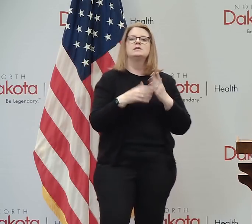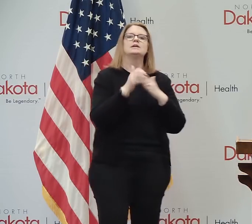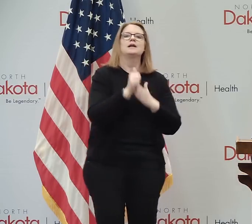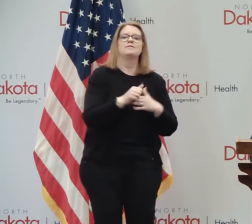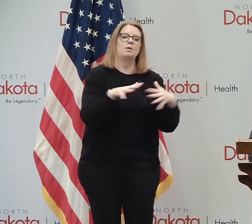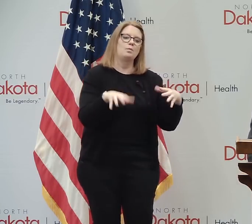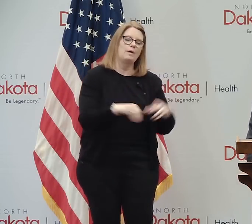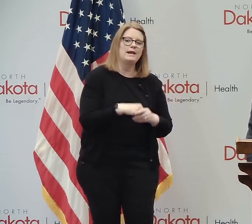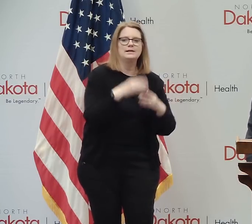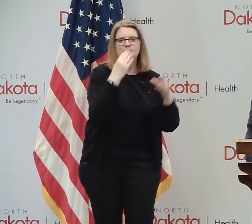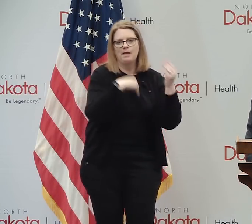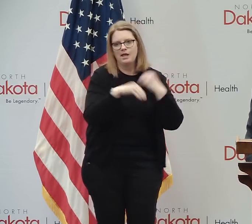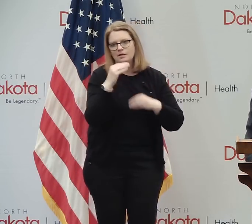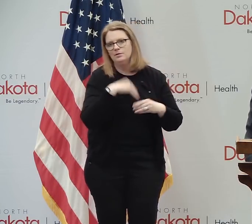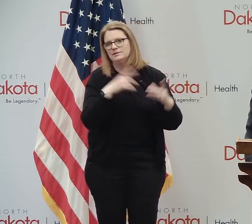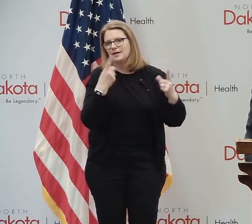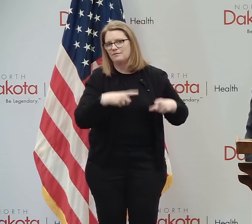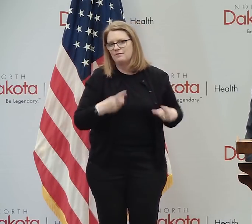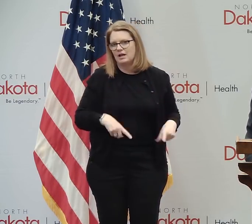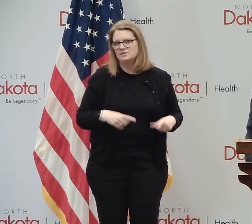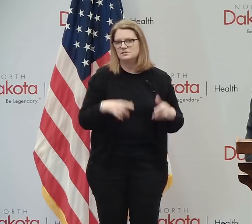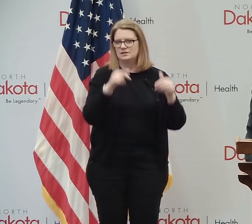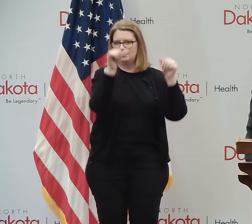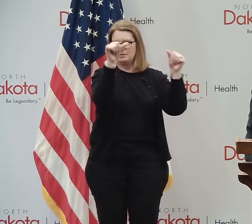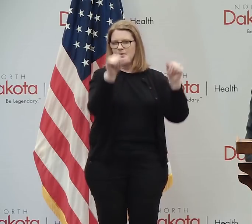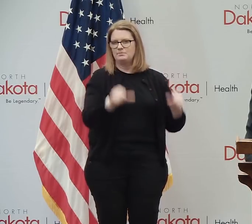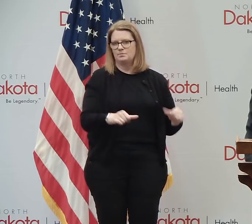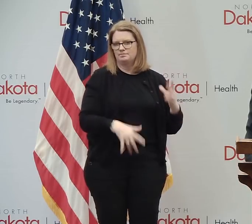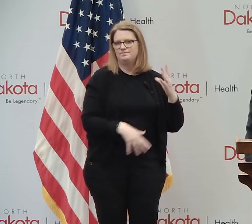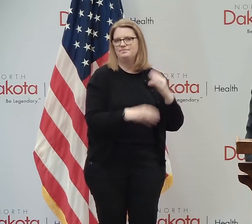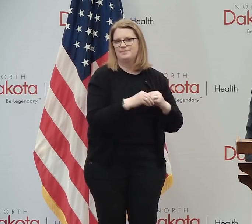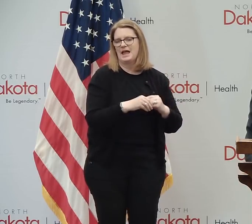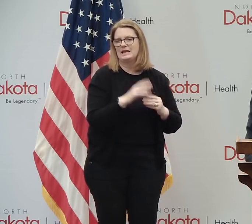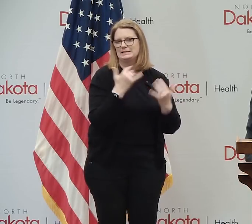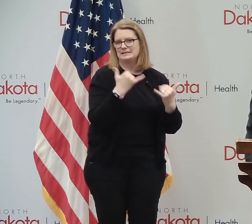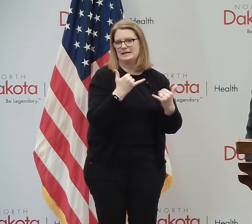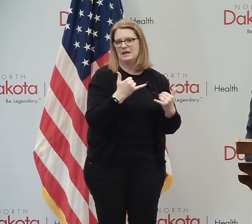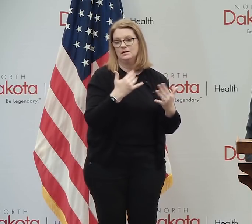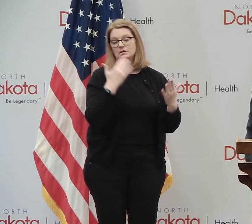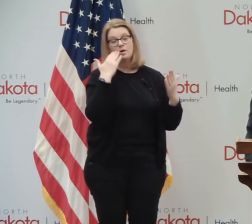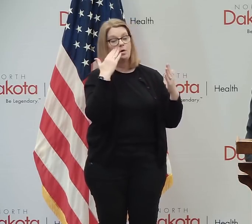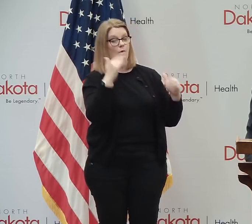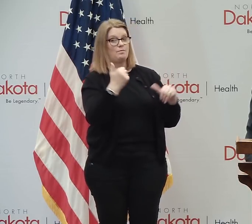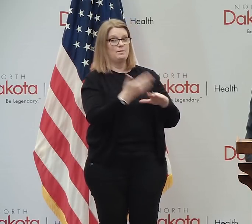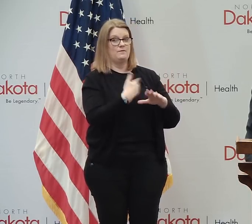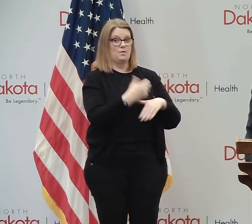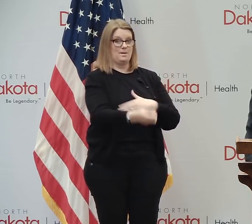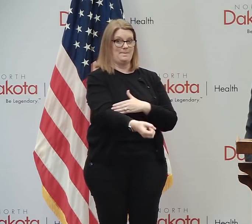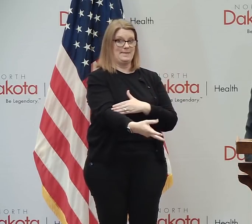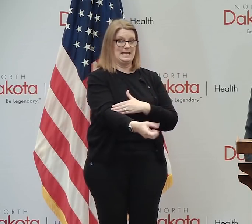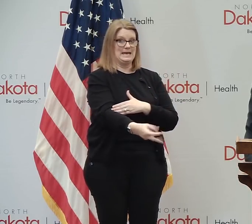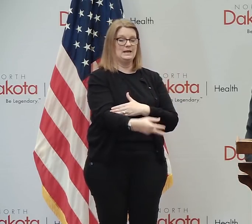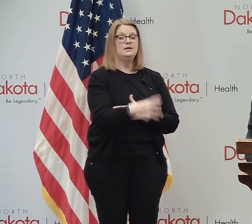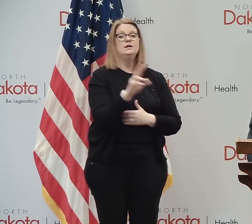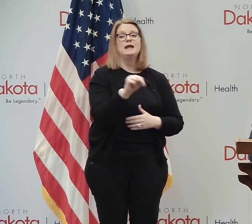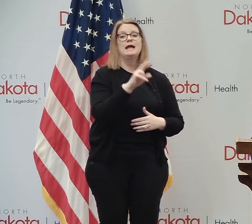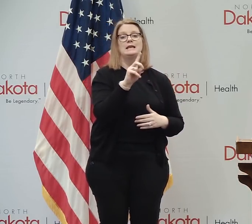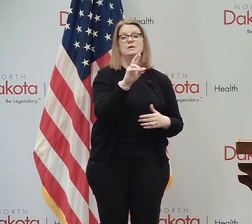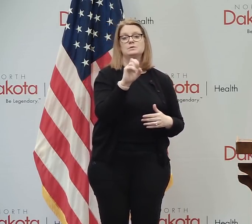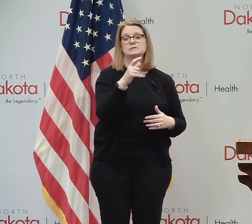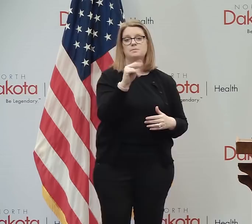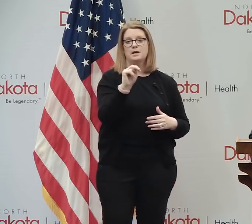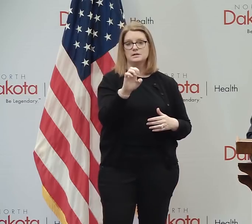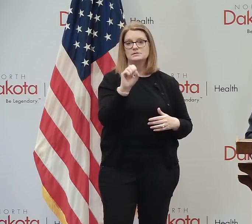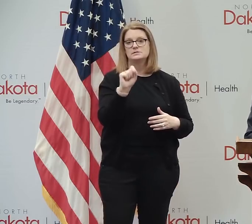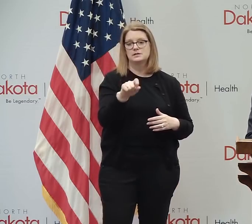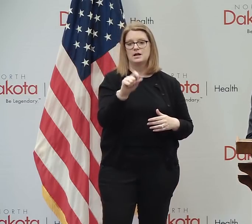ballrooms, weddings, event venues. These will all be posted later today, or hopefully again before midnight tonight, but ndresponse.gov. I